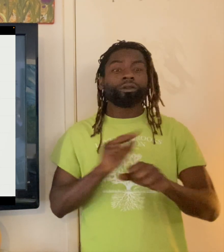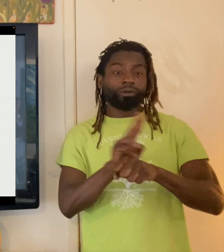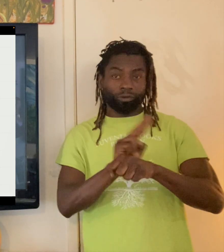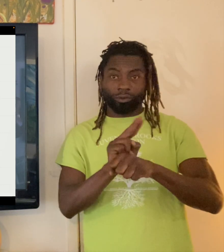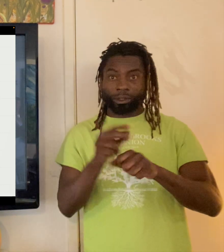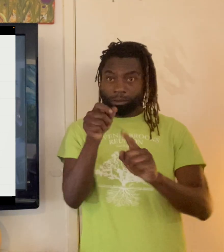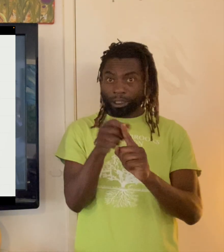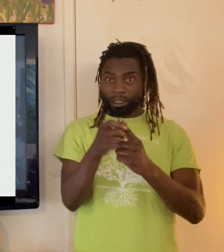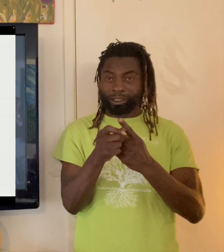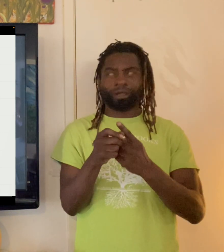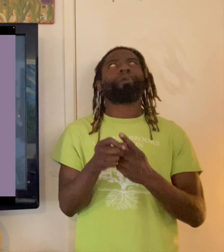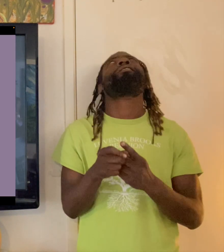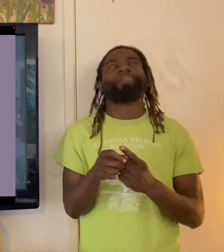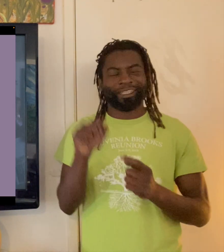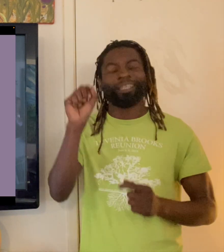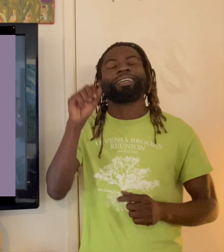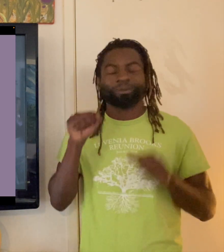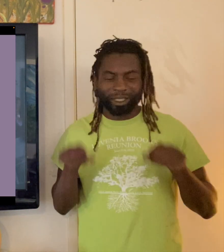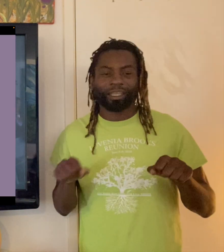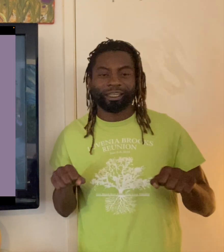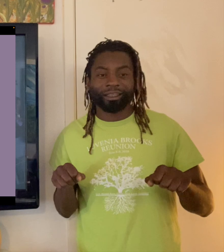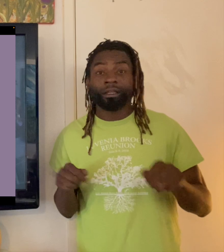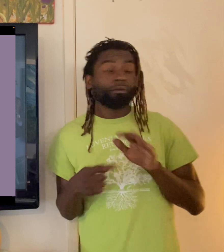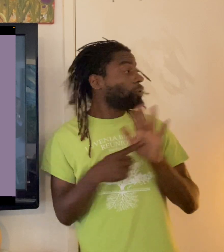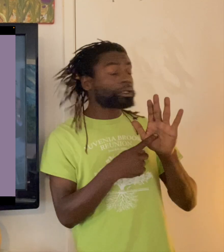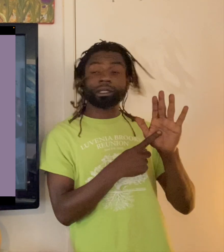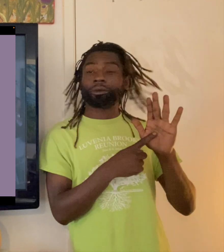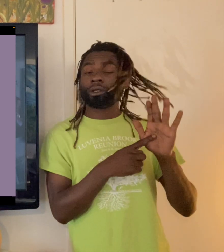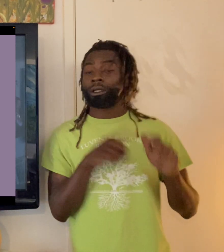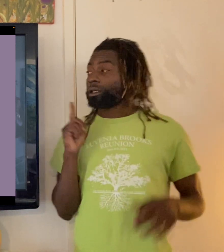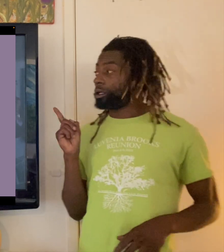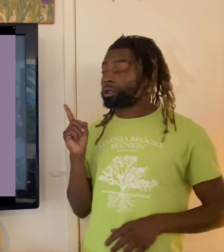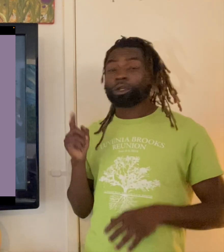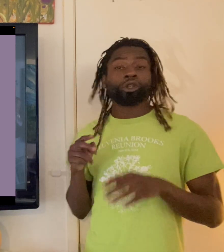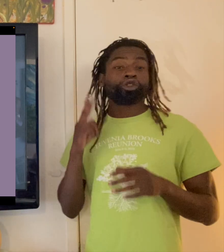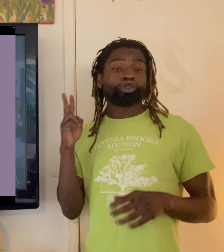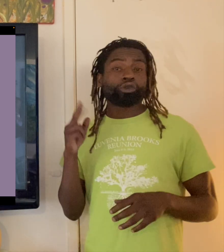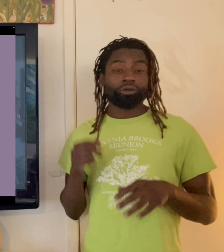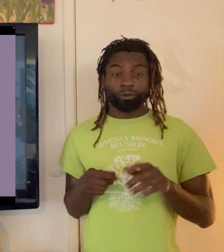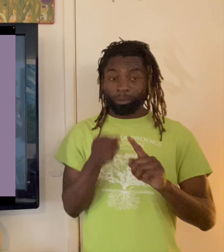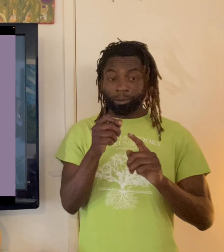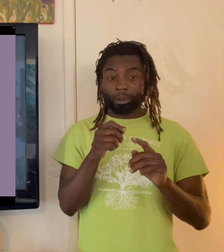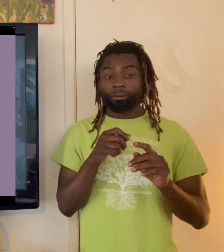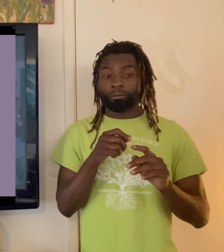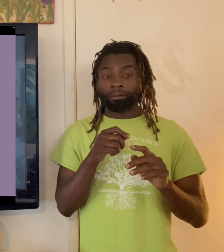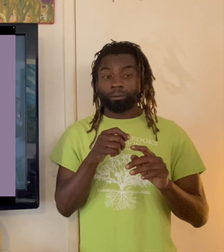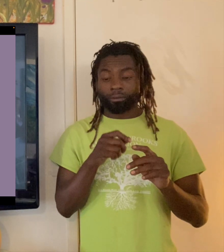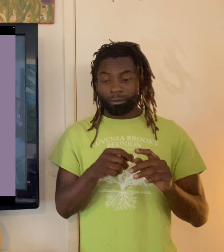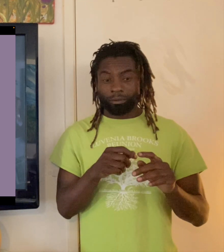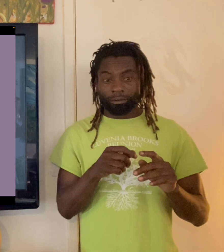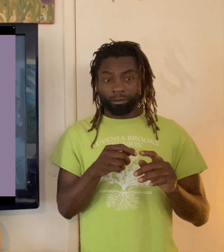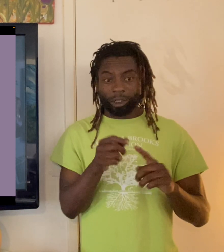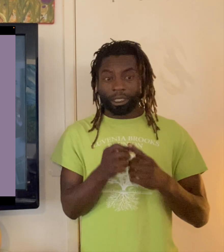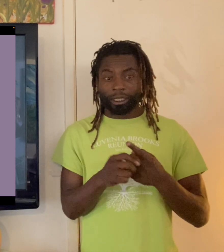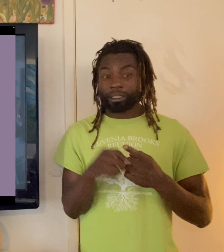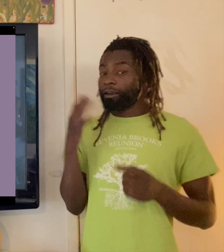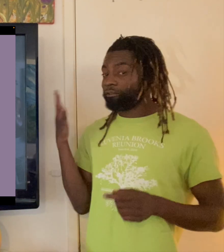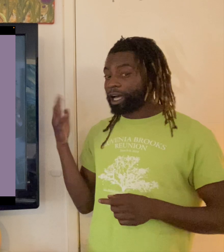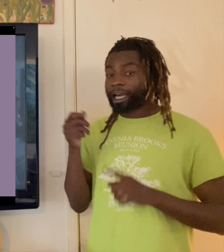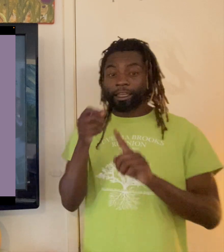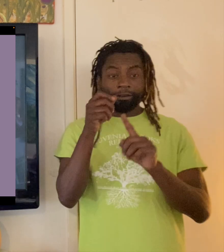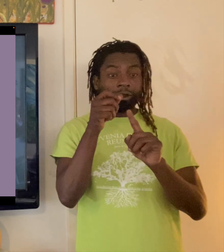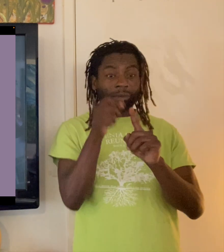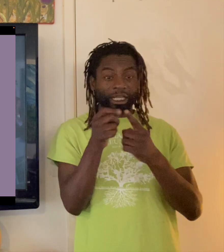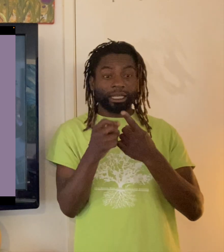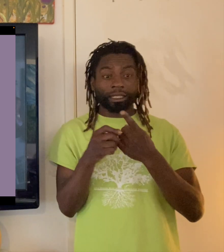can! For example, this is what 2 bananas look like. This is what 5 bananas look like.